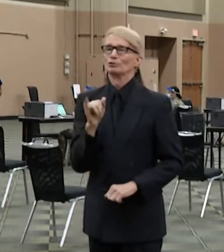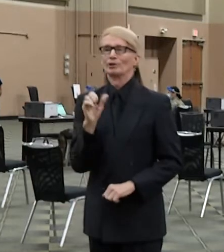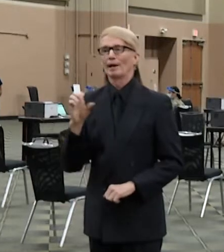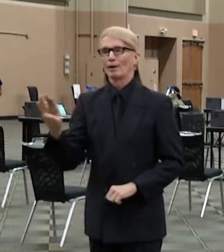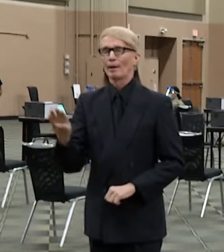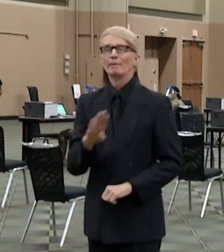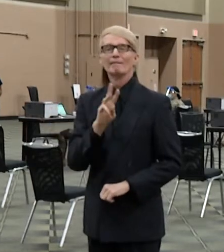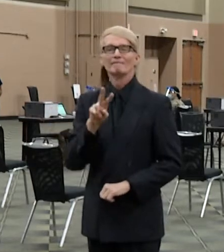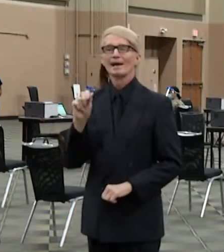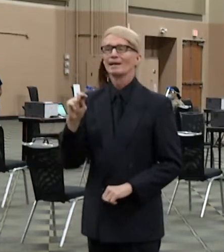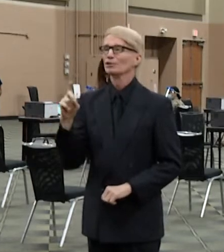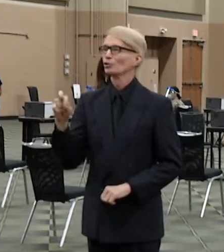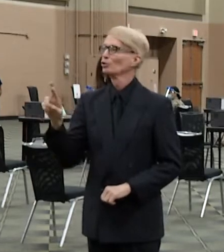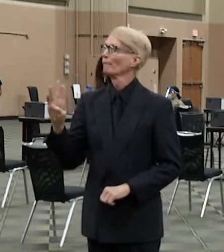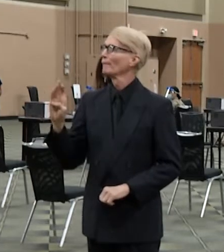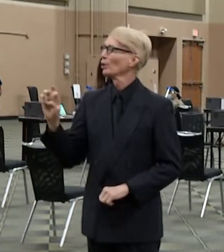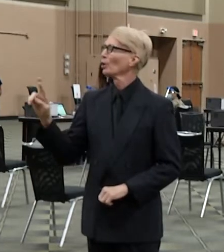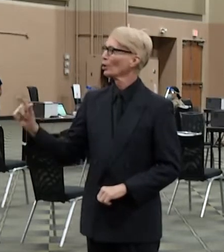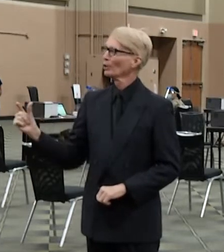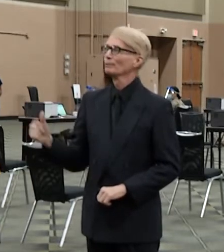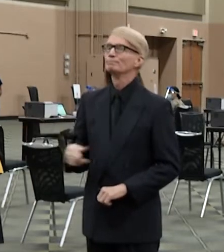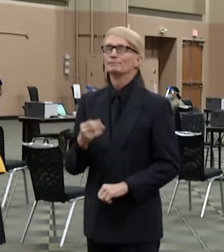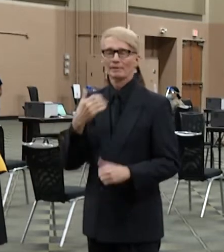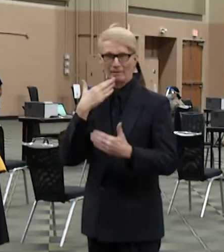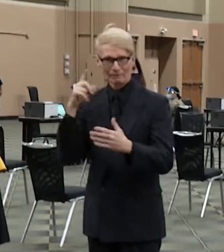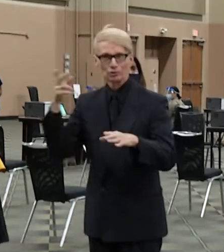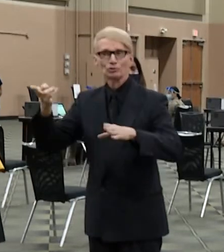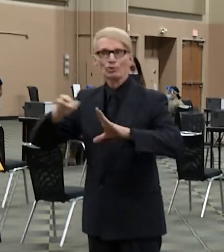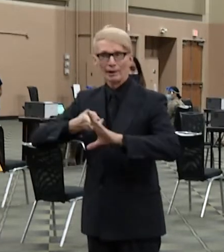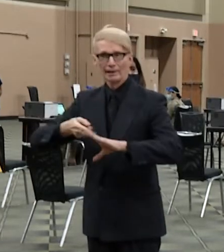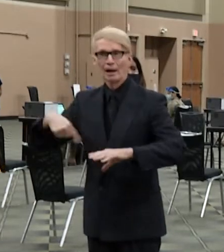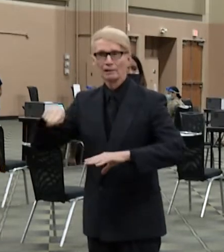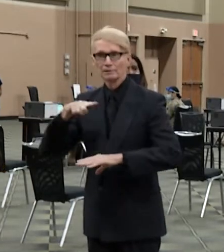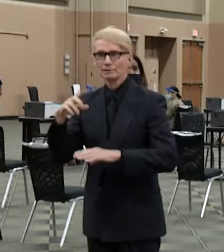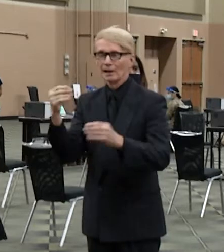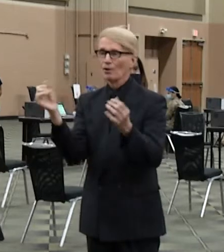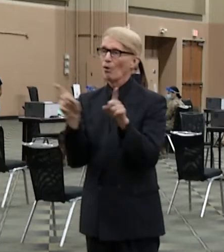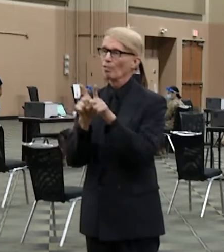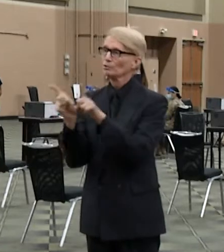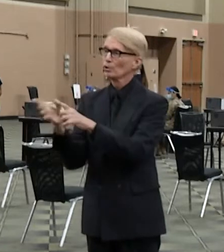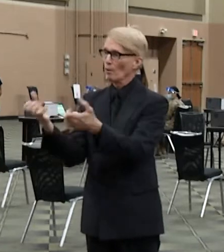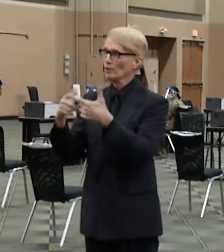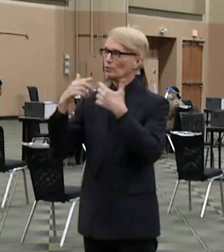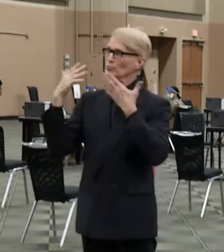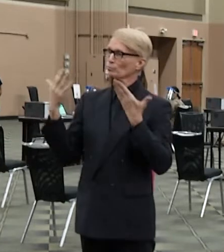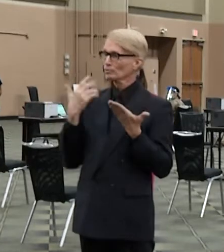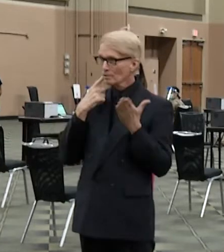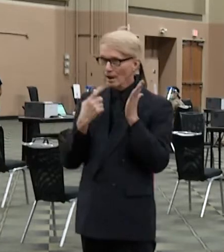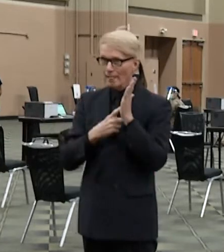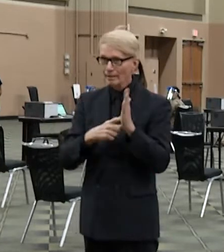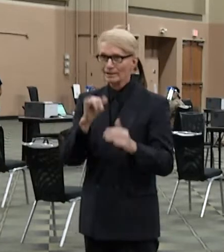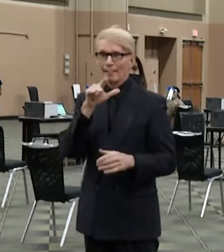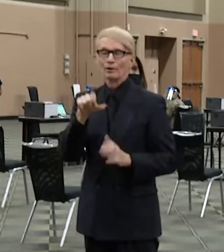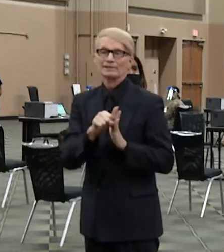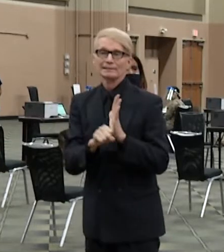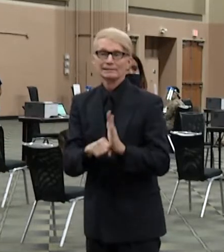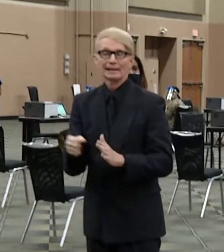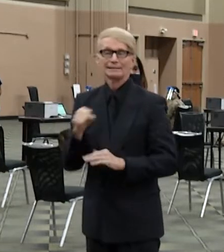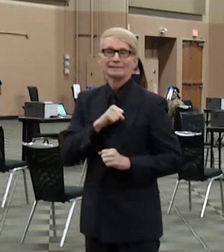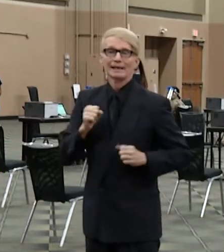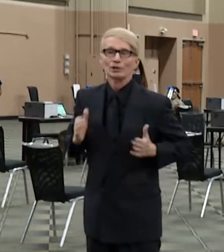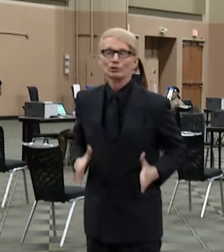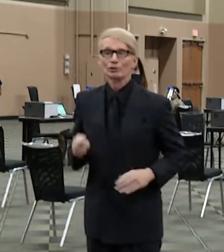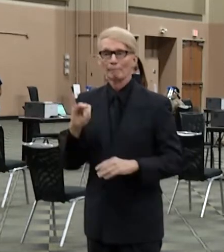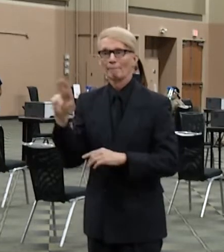us. I'd also like to acknowledge Illinois State Senator Mike Hastings, Illinois Representative